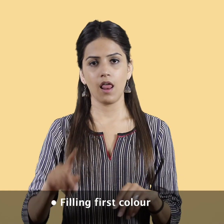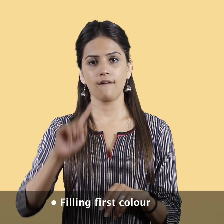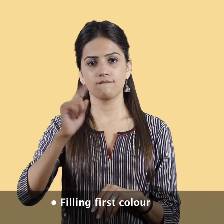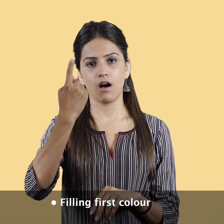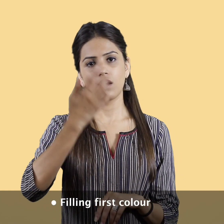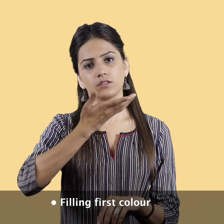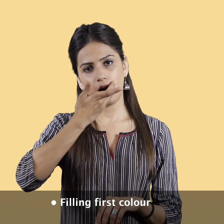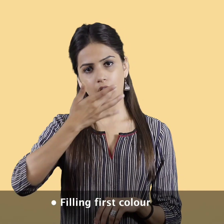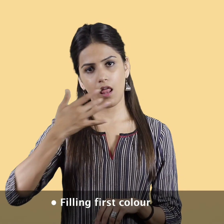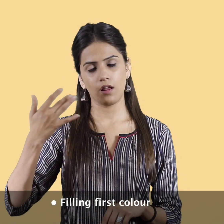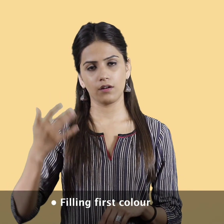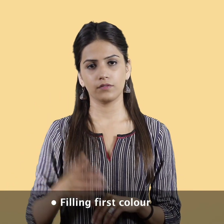Filling first color.